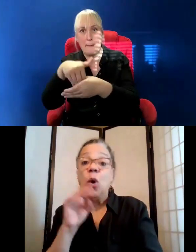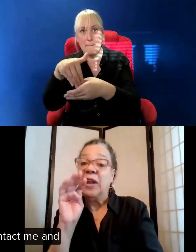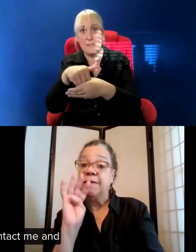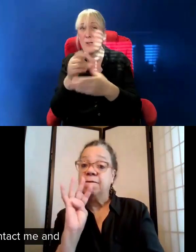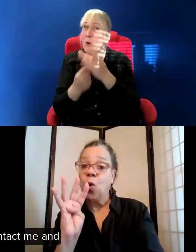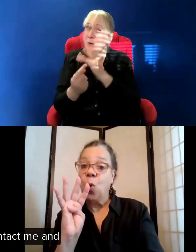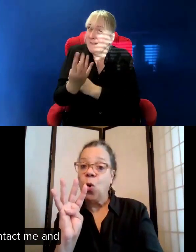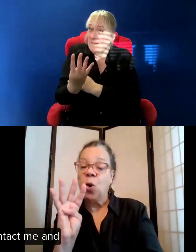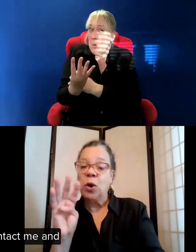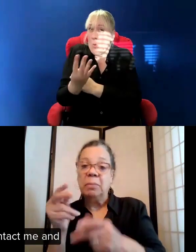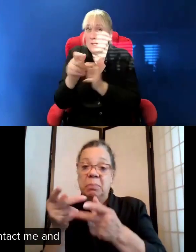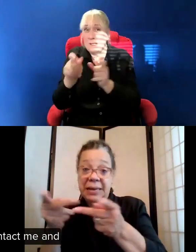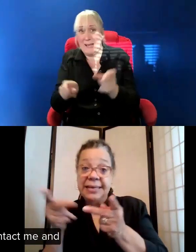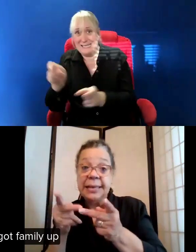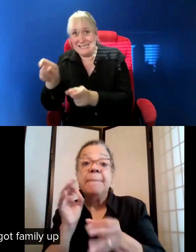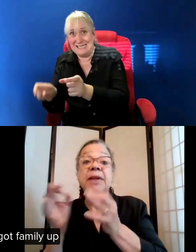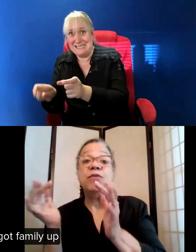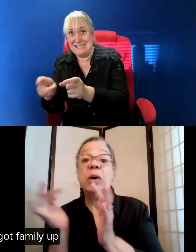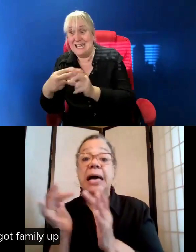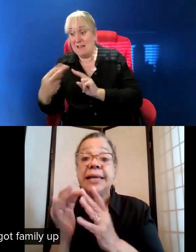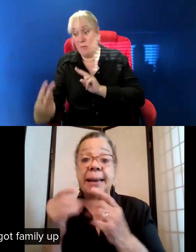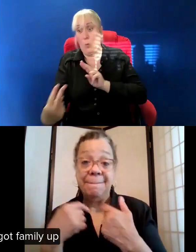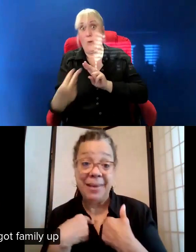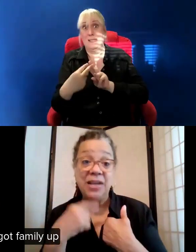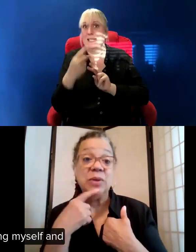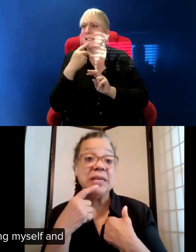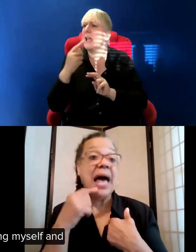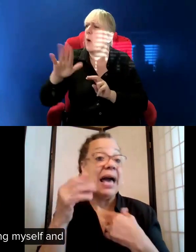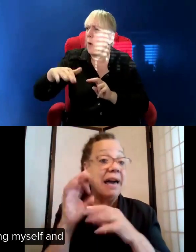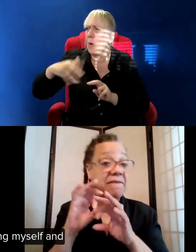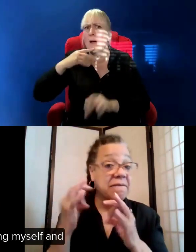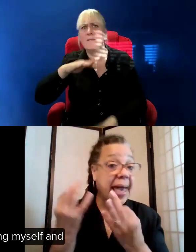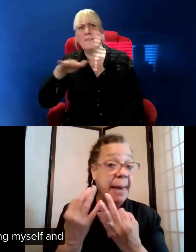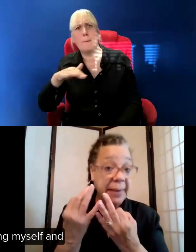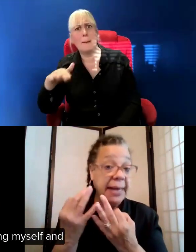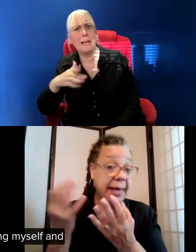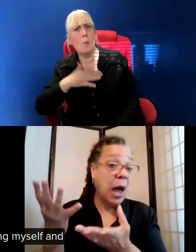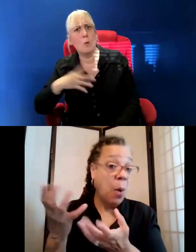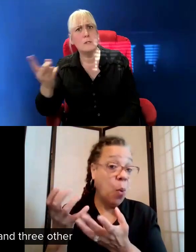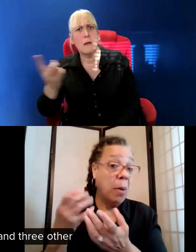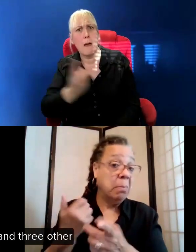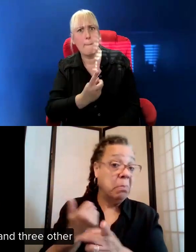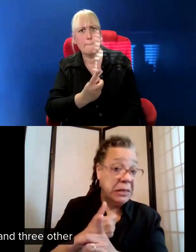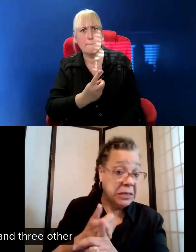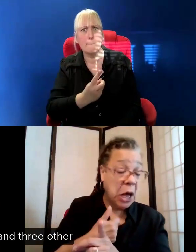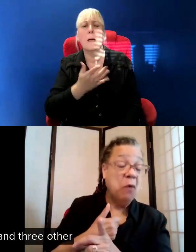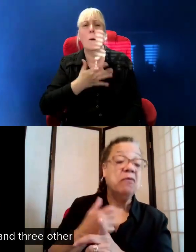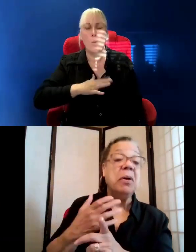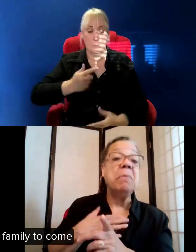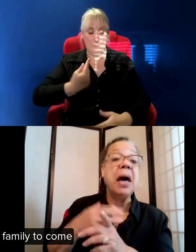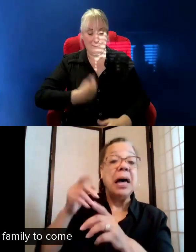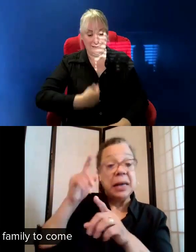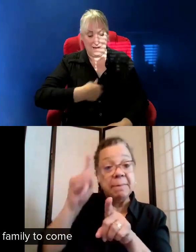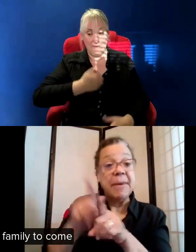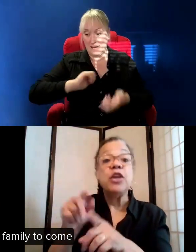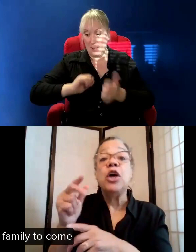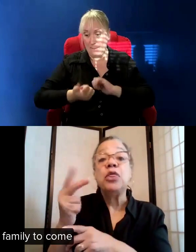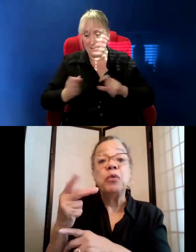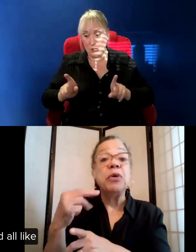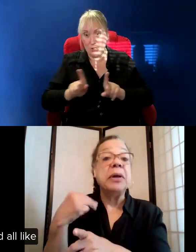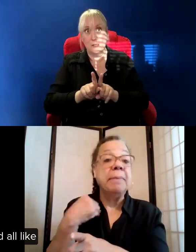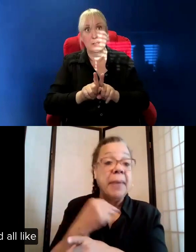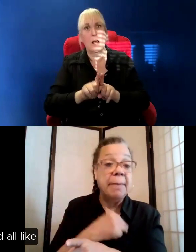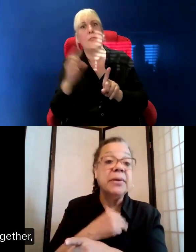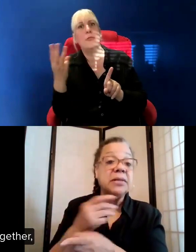spaces, but if you contact me and you say, I've got family up and I'm wanting myself and my companion and 3 other members of my family to